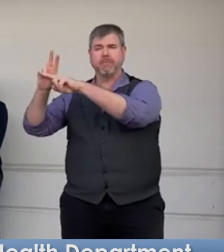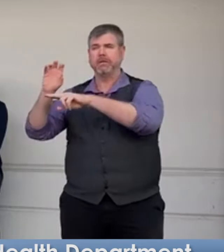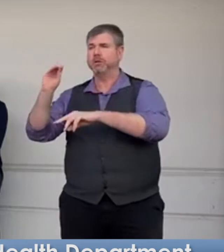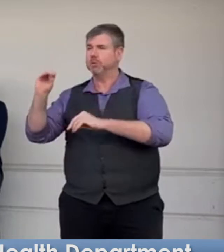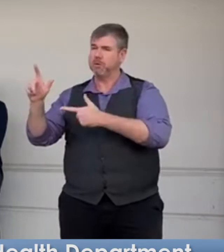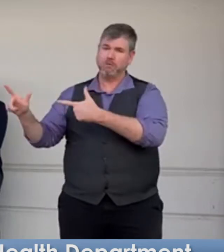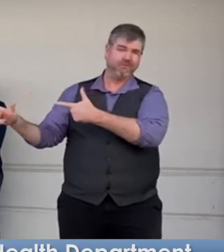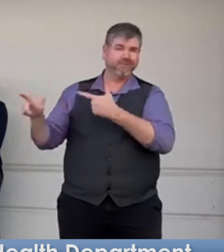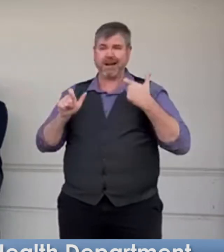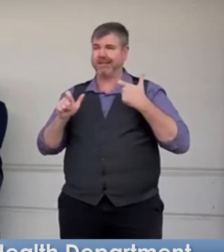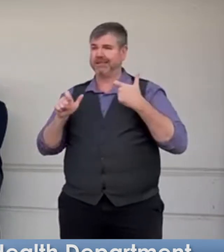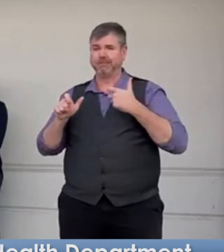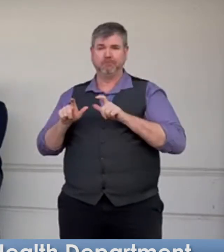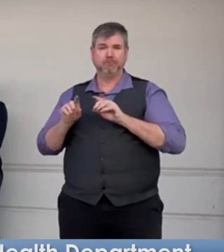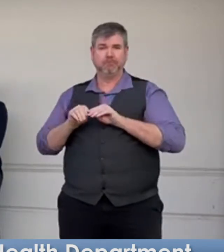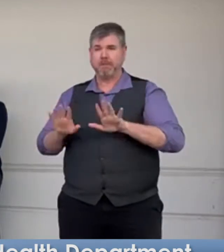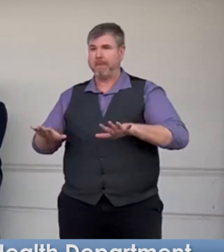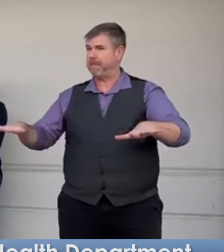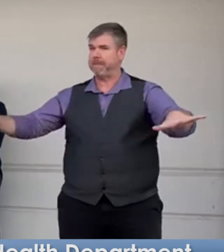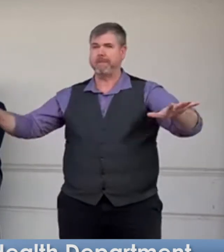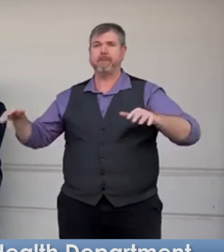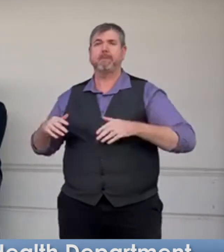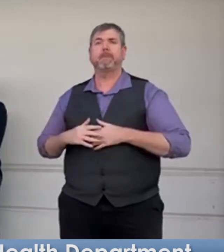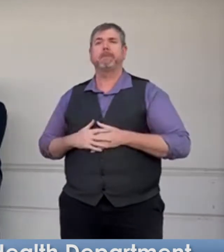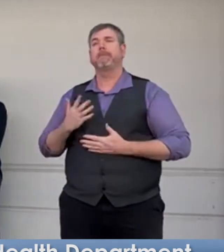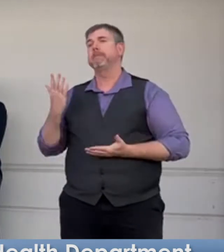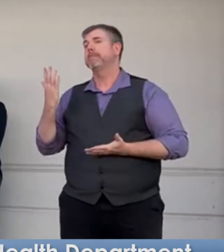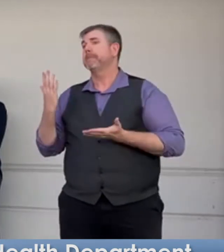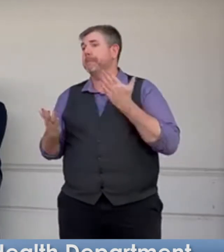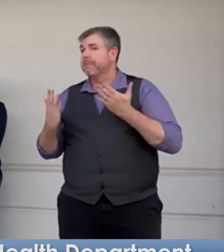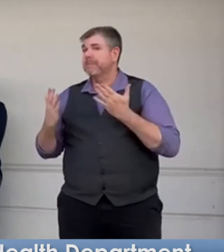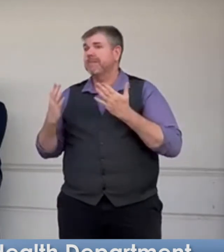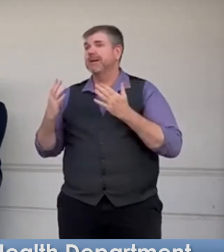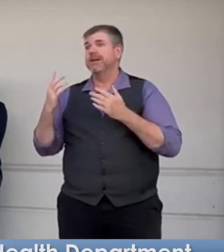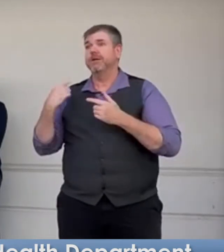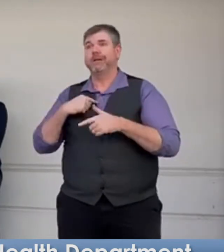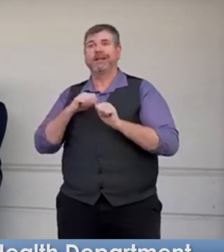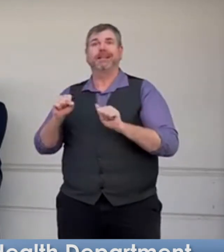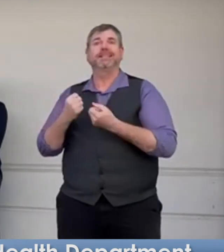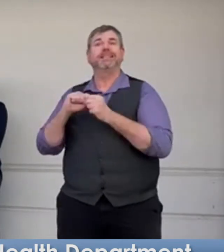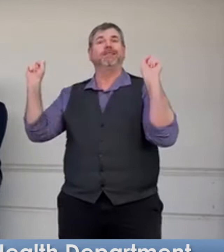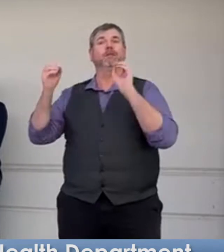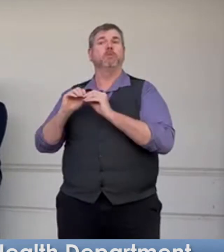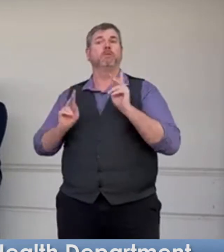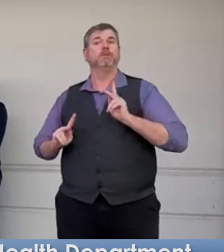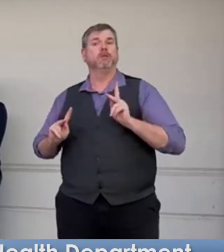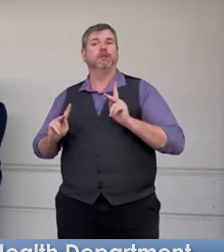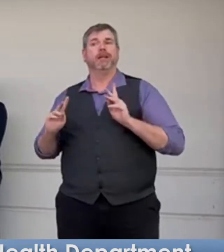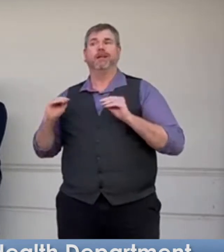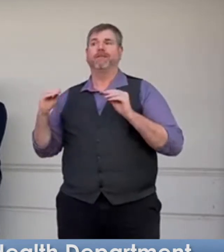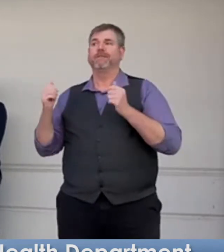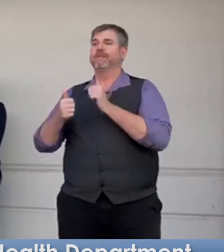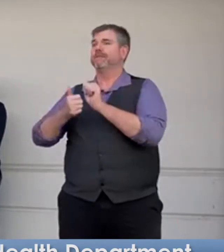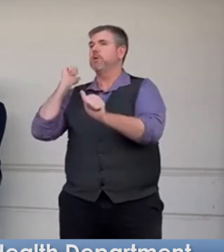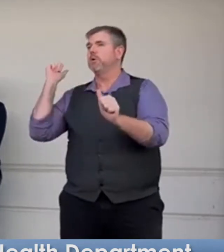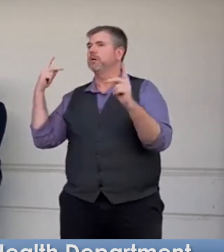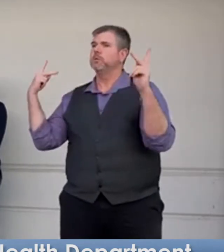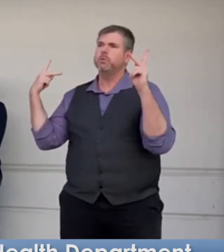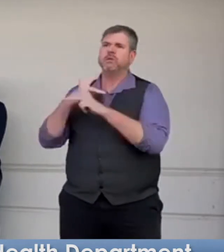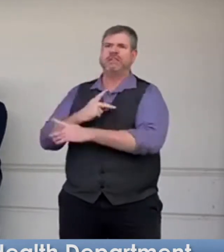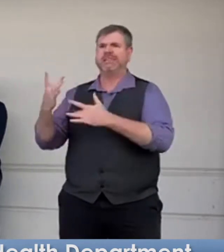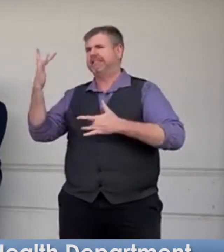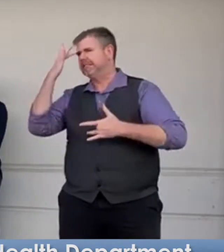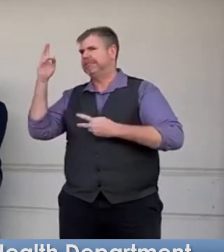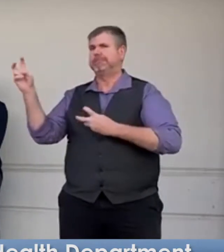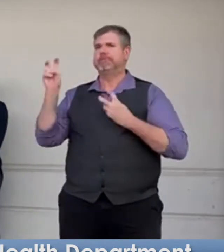impact, the more lives you can save, and the more serious illnesses you can avoid. So the state did move up its announcement. It